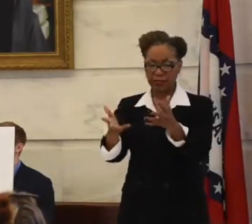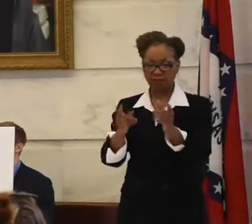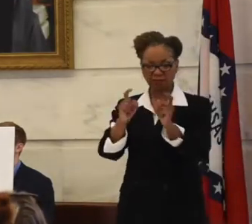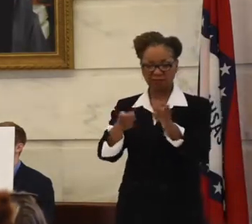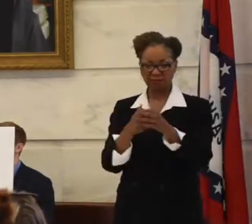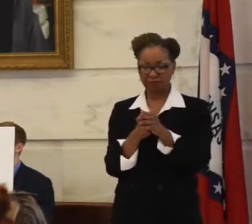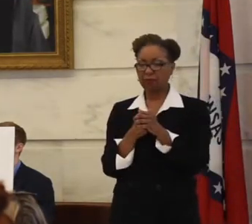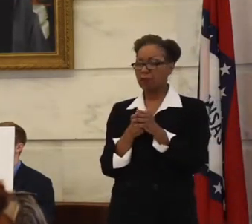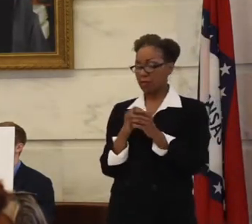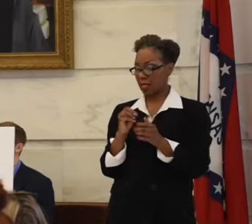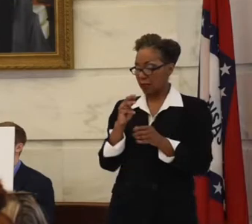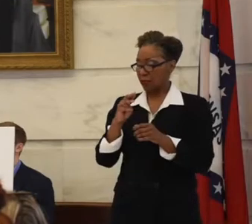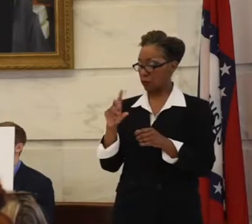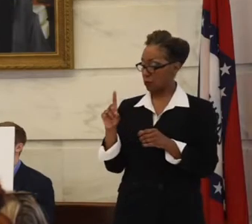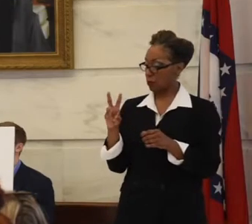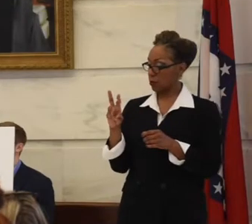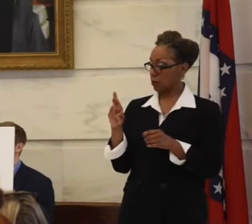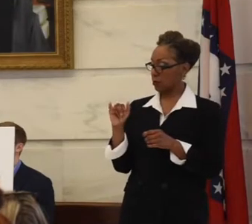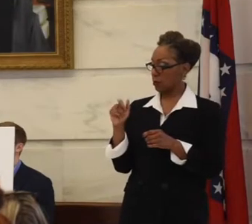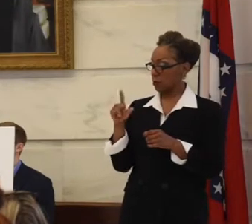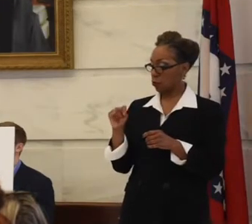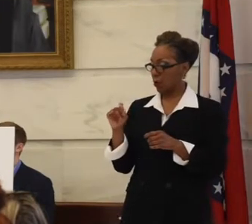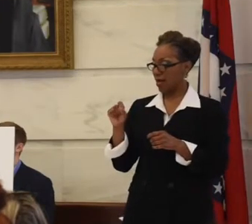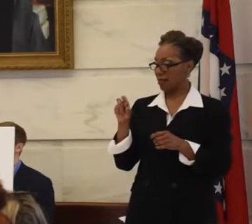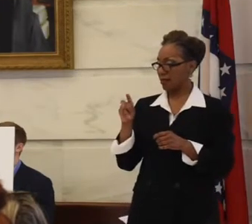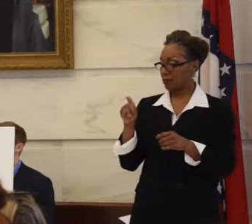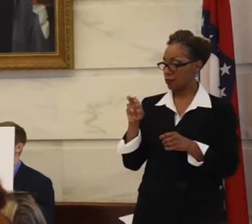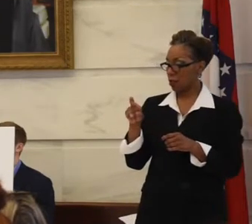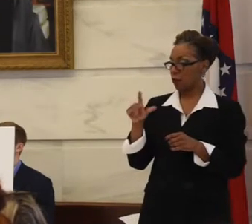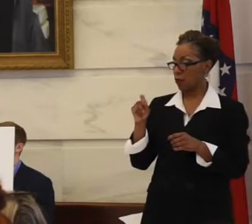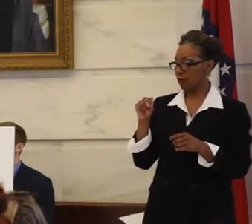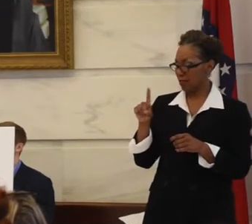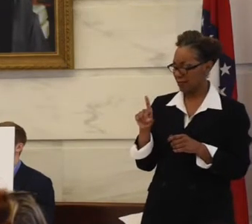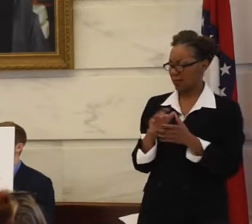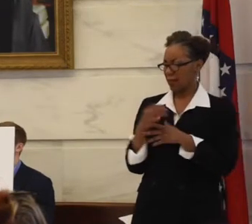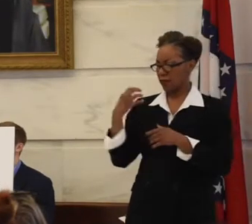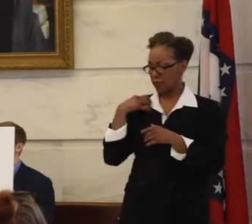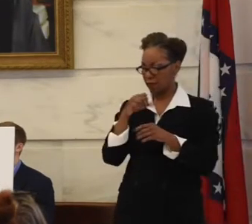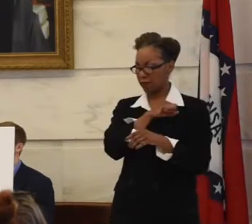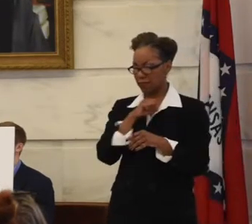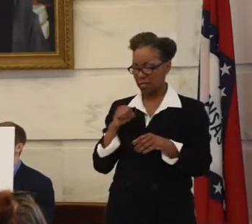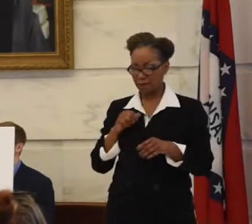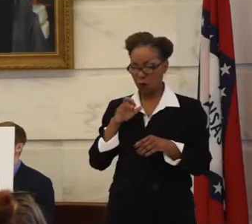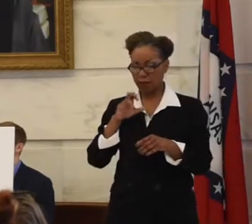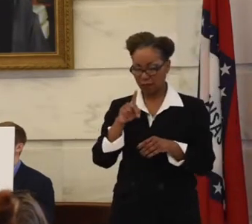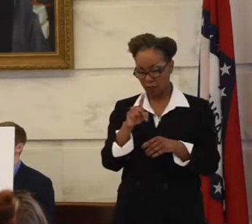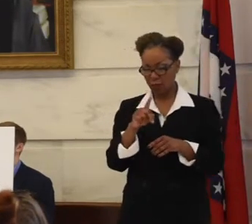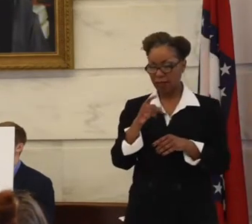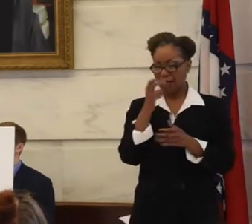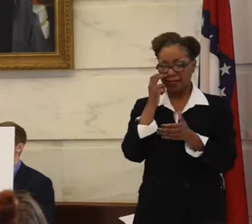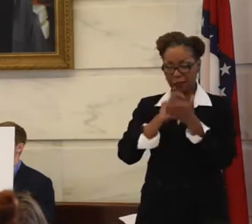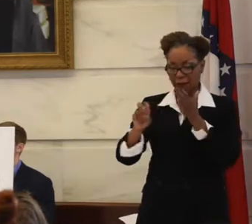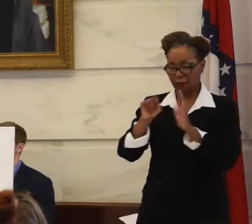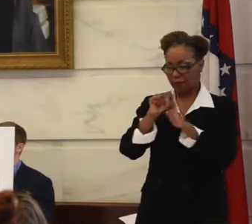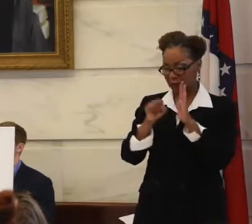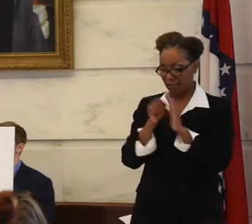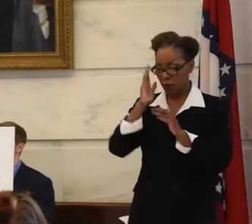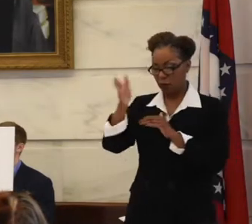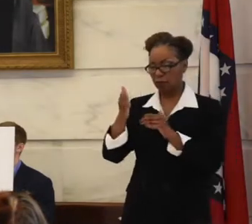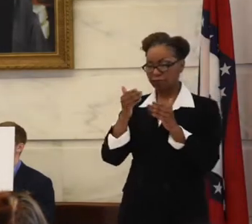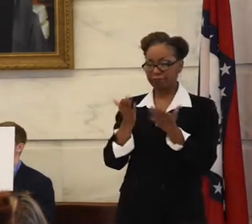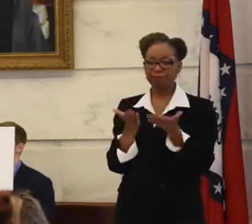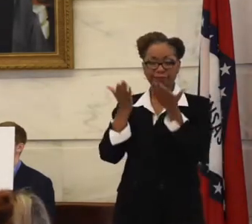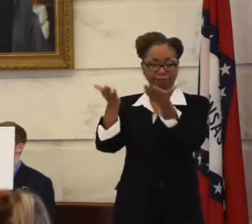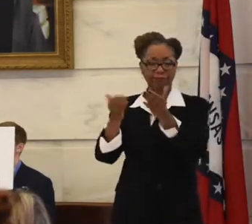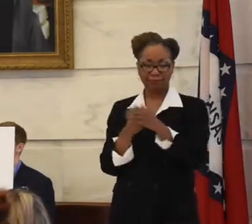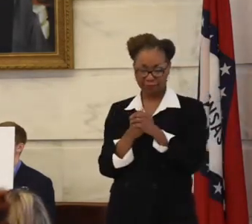And Mr. Dwight Sutherland, the Chief of Staff of the Arkansas Secretary of State's office, will do those